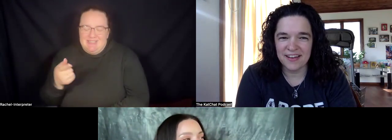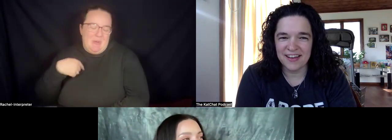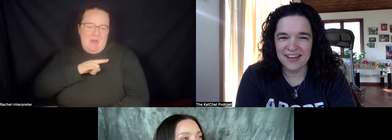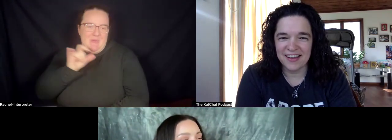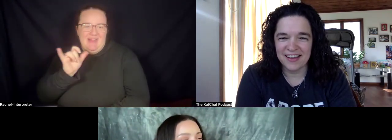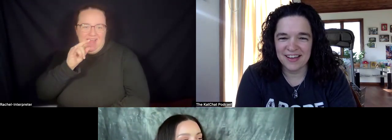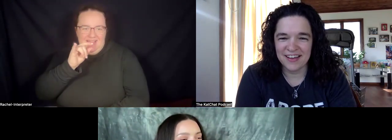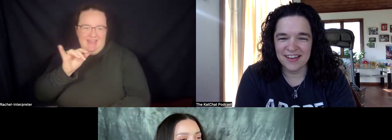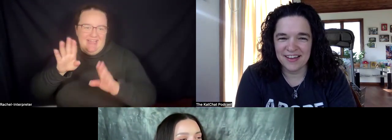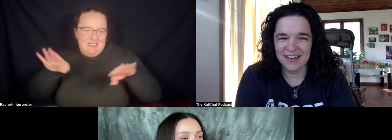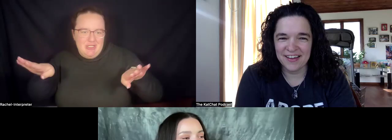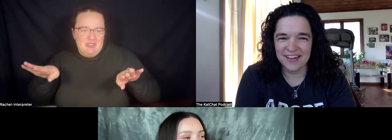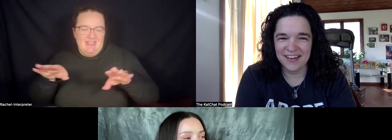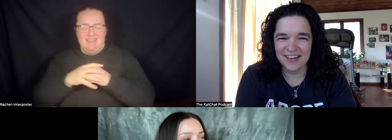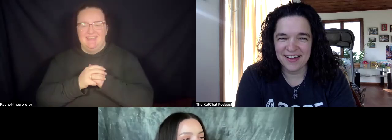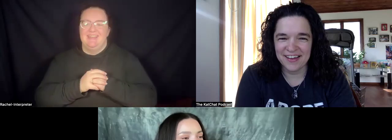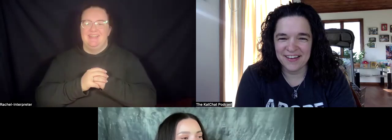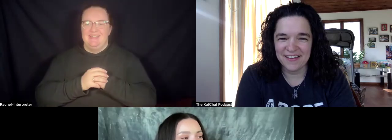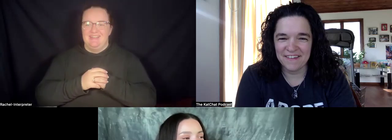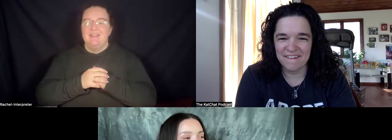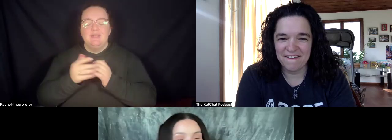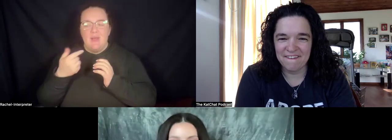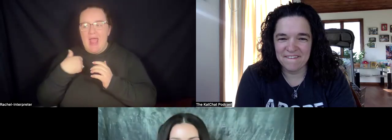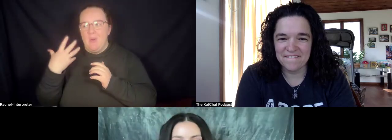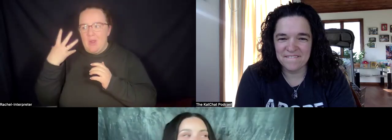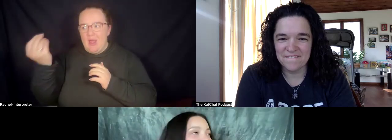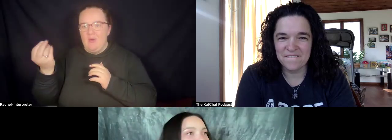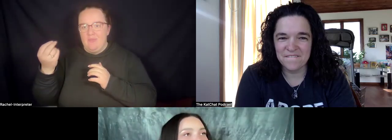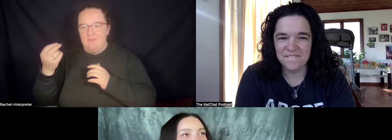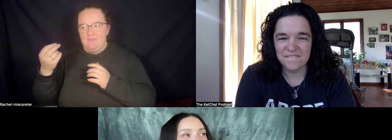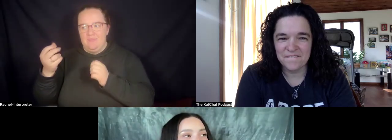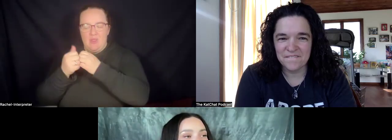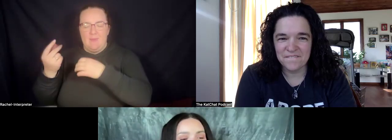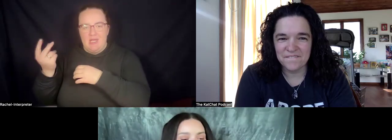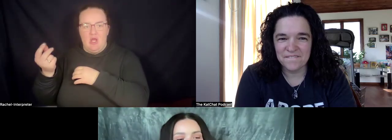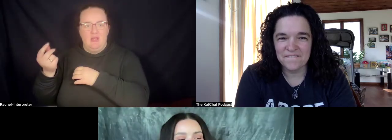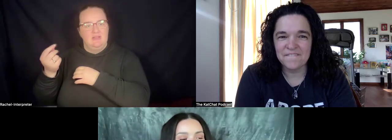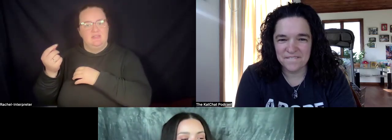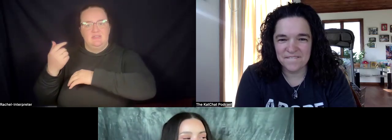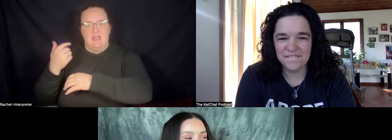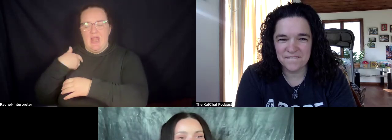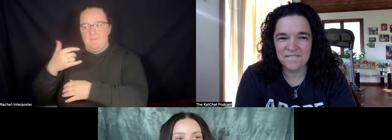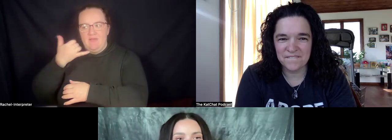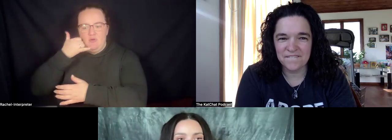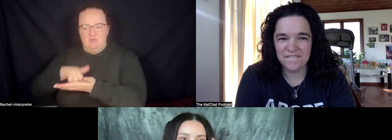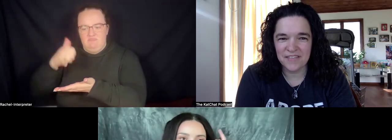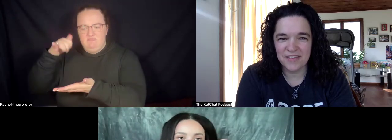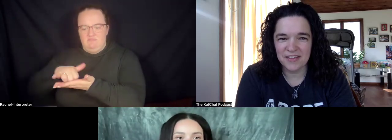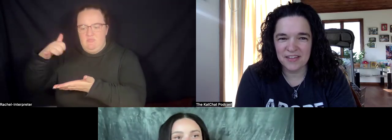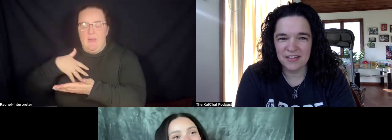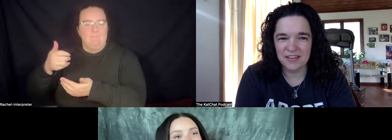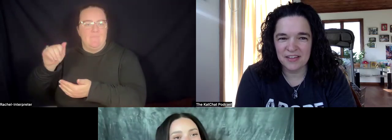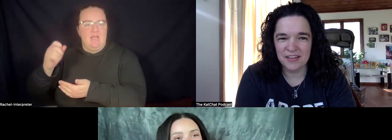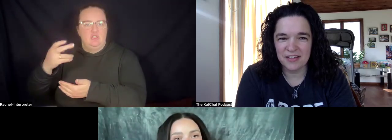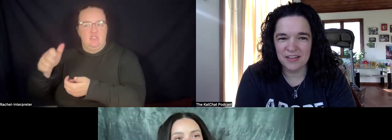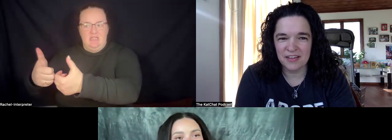But I was going out for a walk with my dogs and my phone goes off and Ashley texted me and she